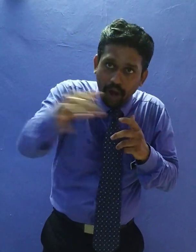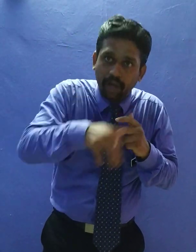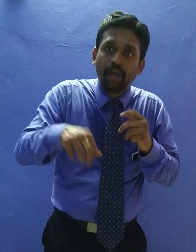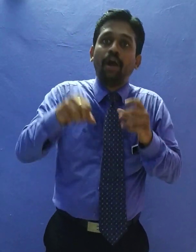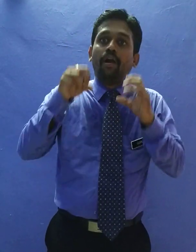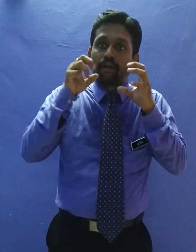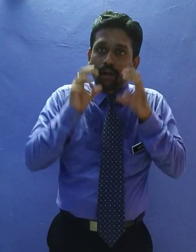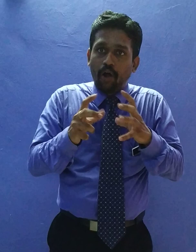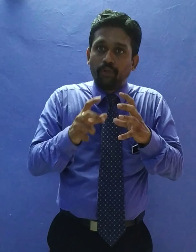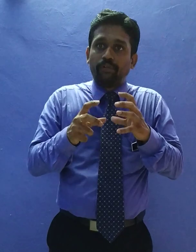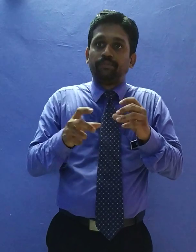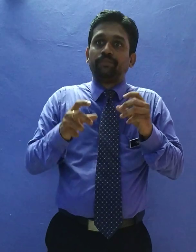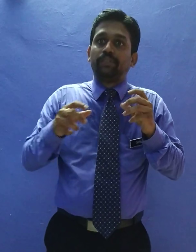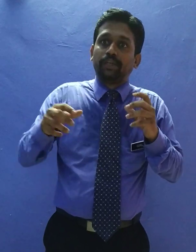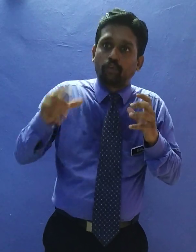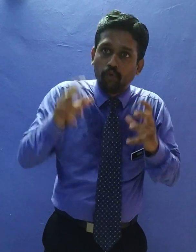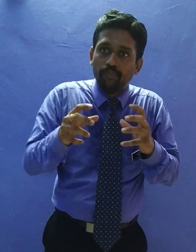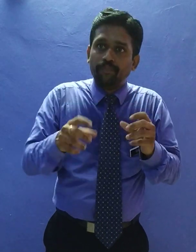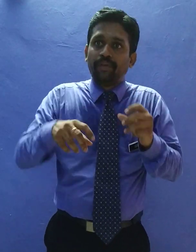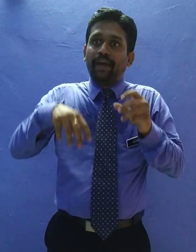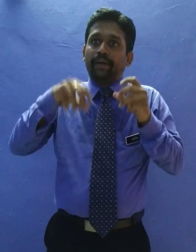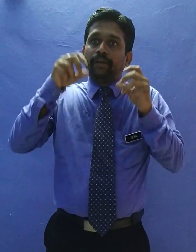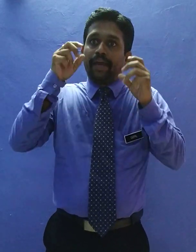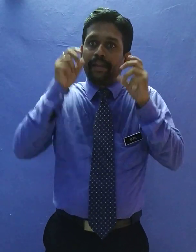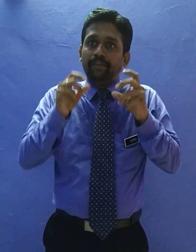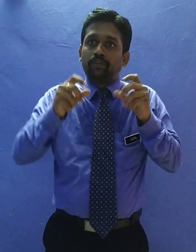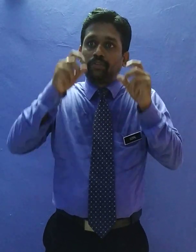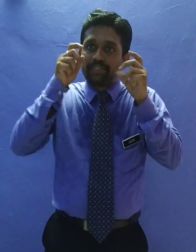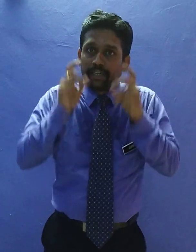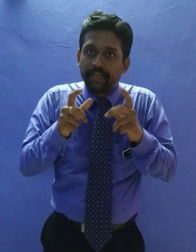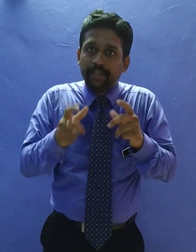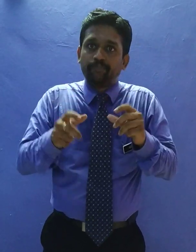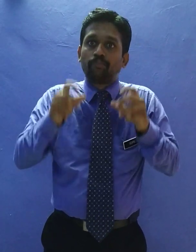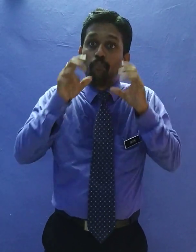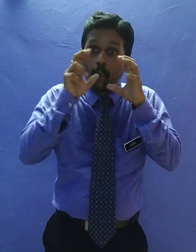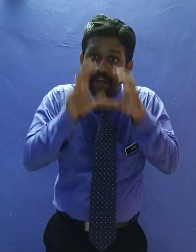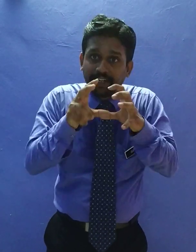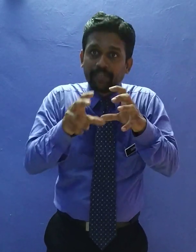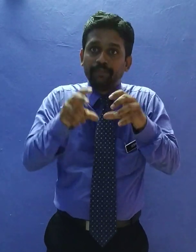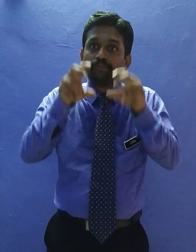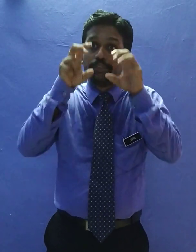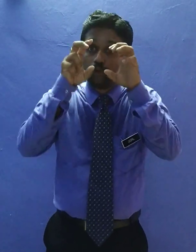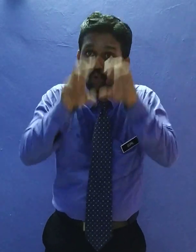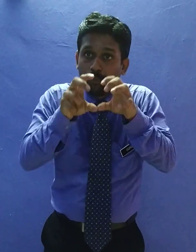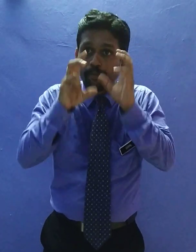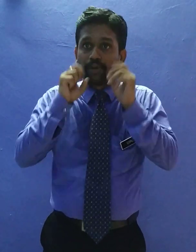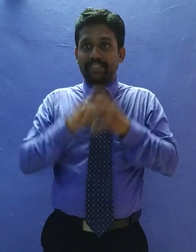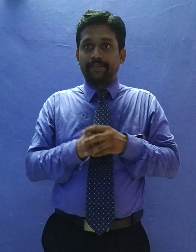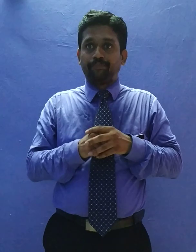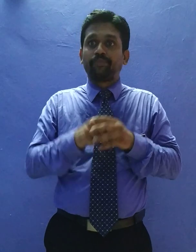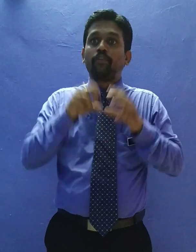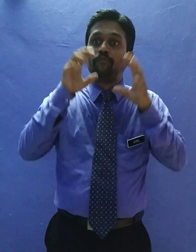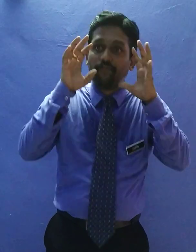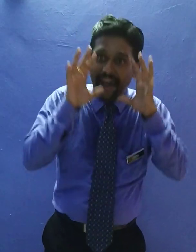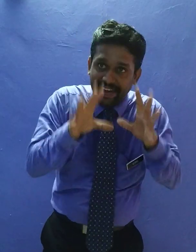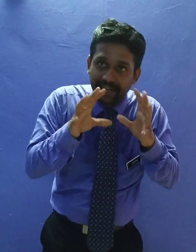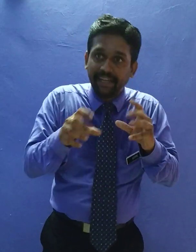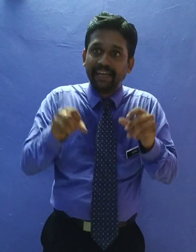walk around the room and constantly monitor the group progress. Finally,